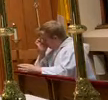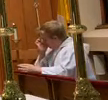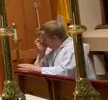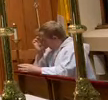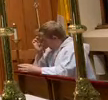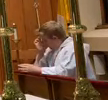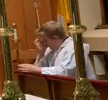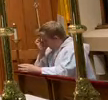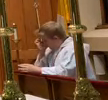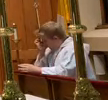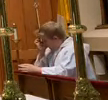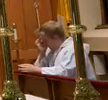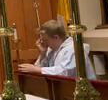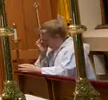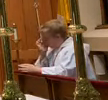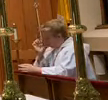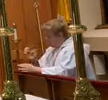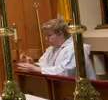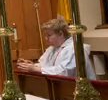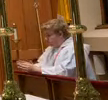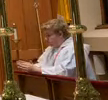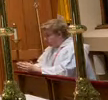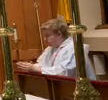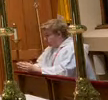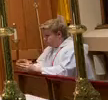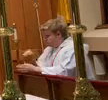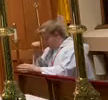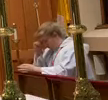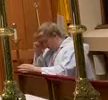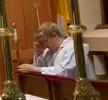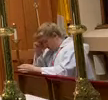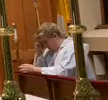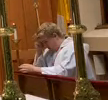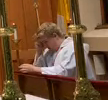The body of Christ. Amen.